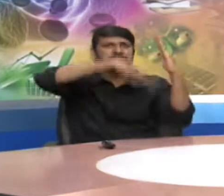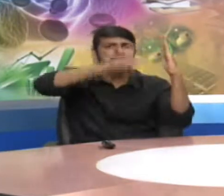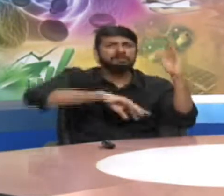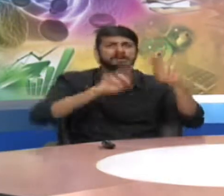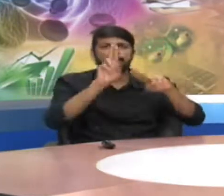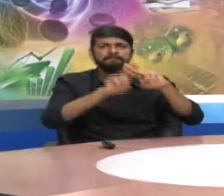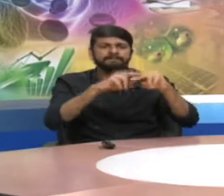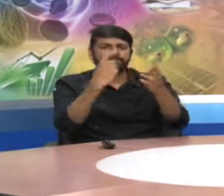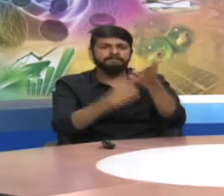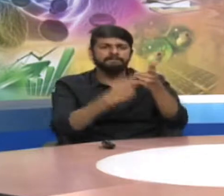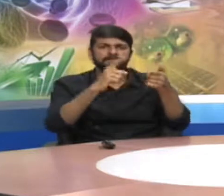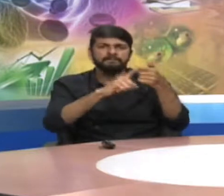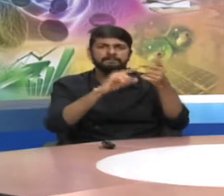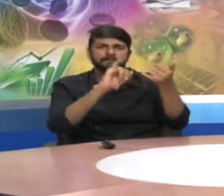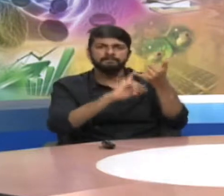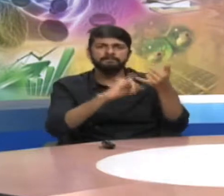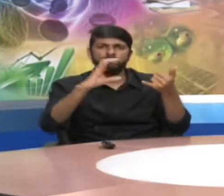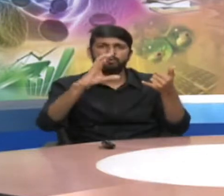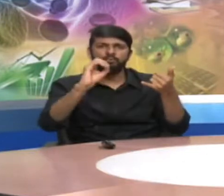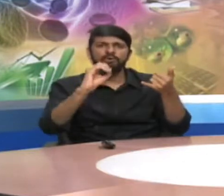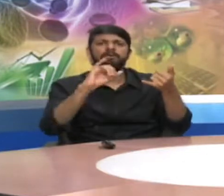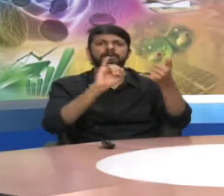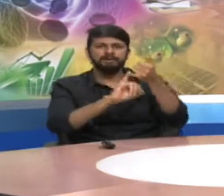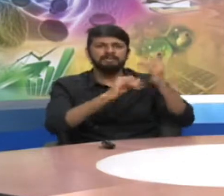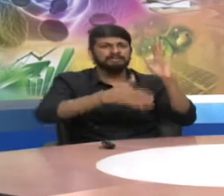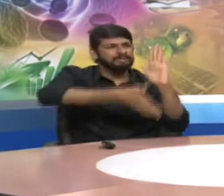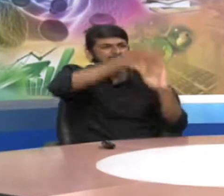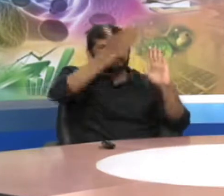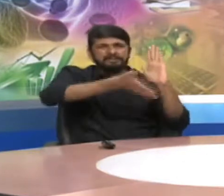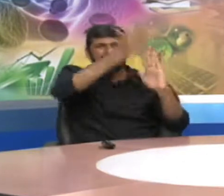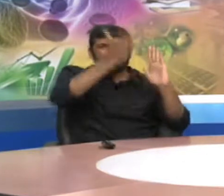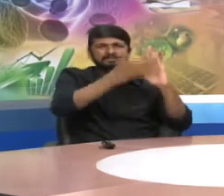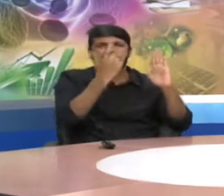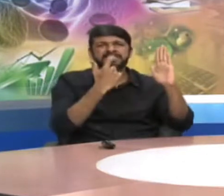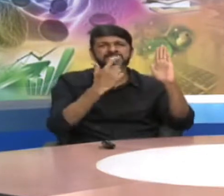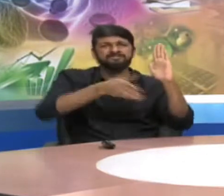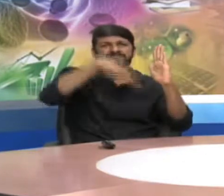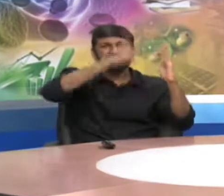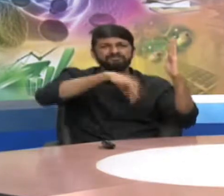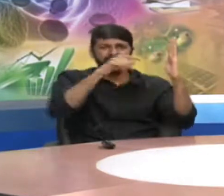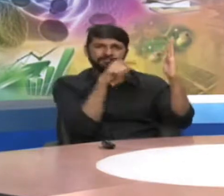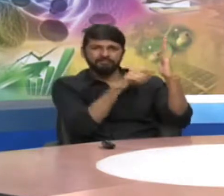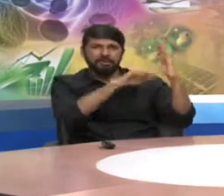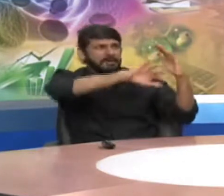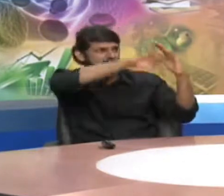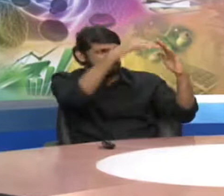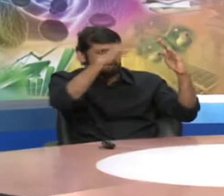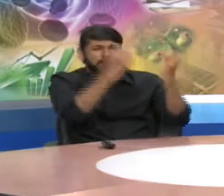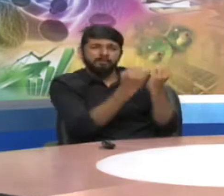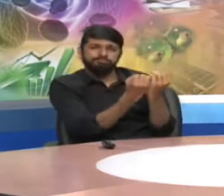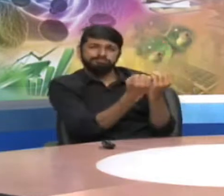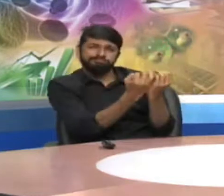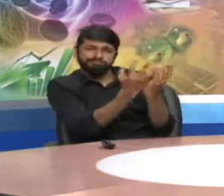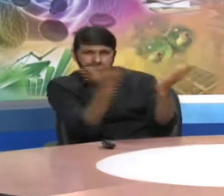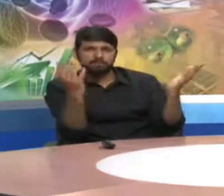And these cave paintings are dated from 2nd century BC